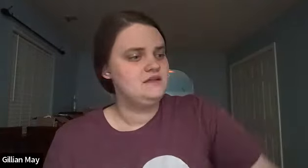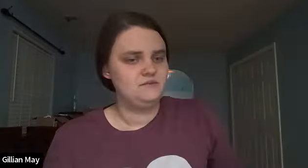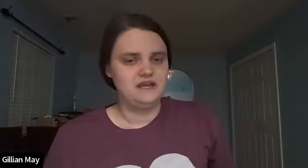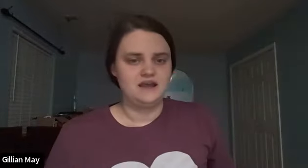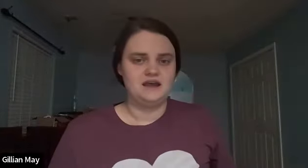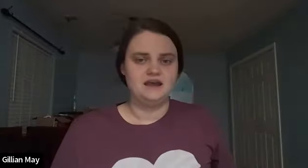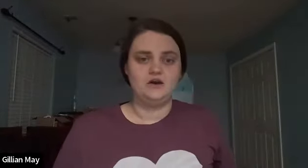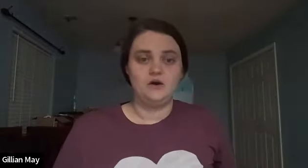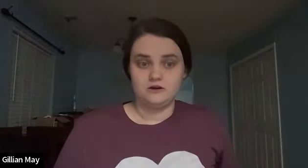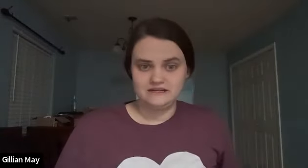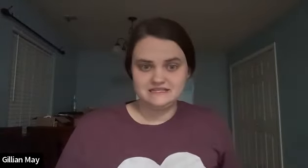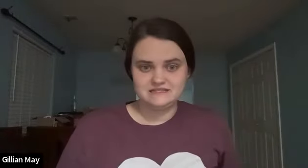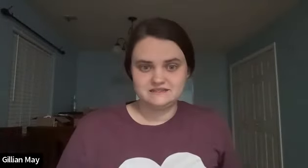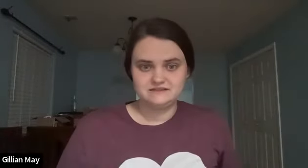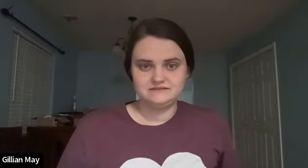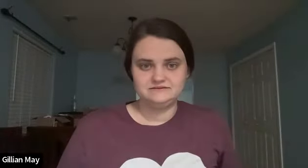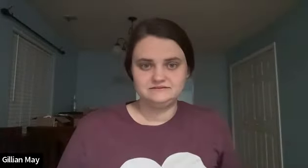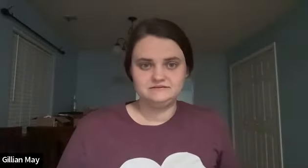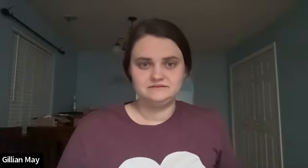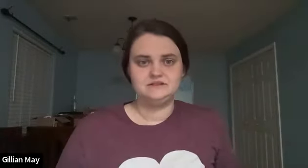Then we had artist,